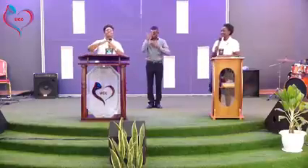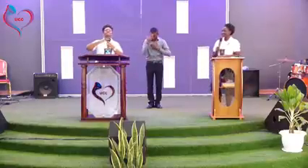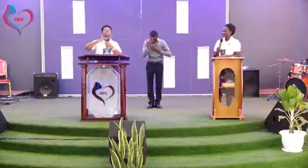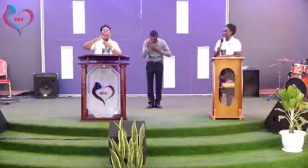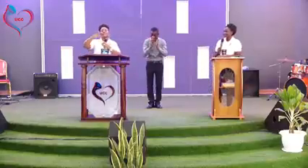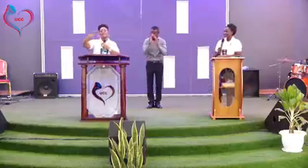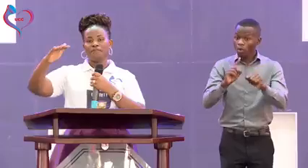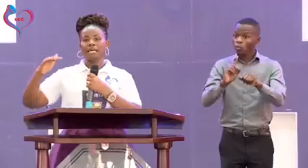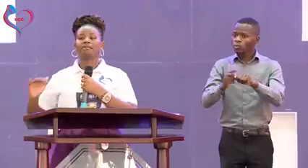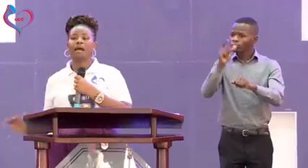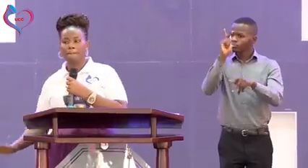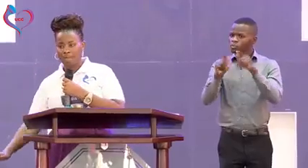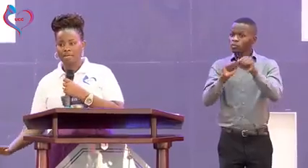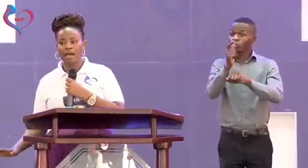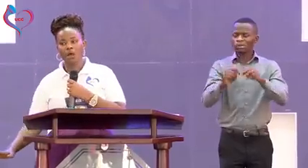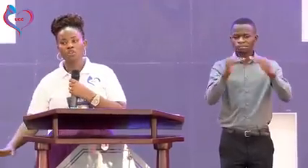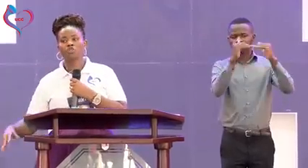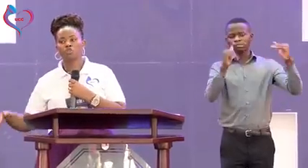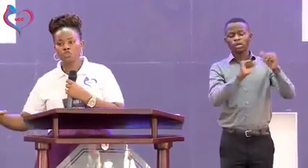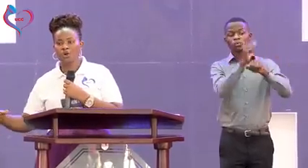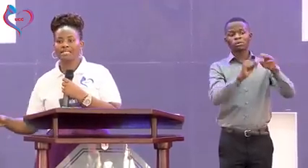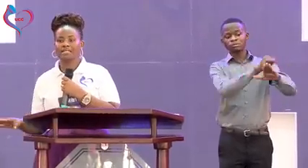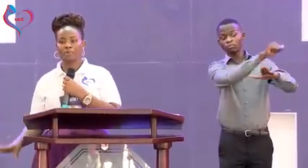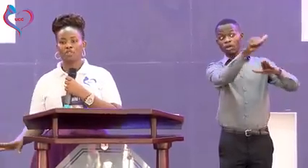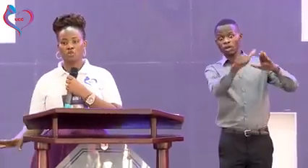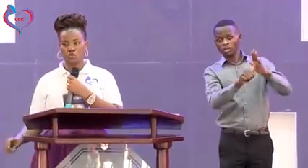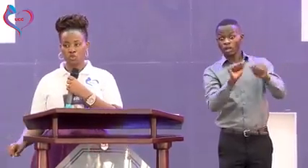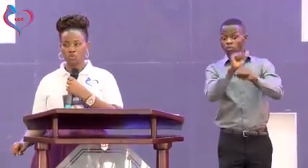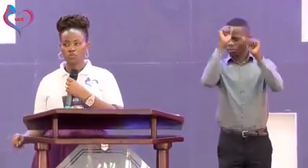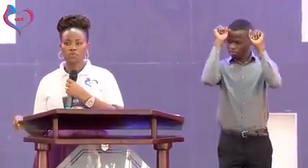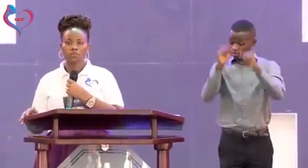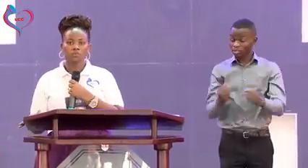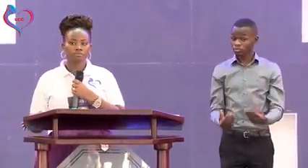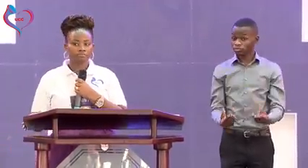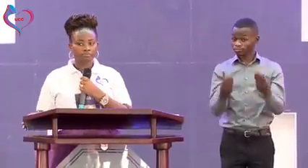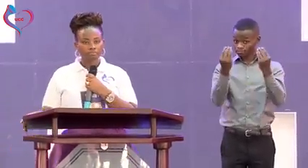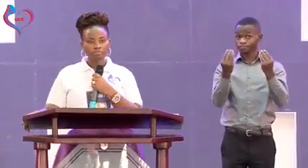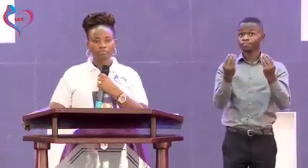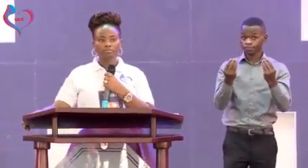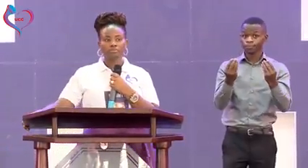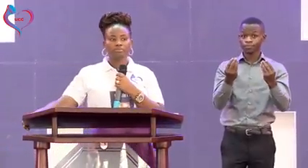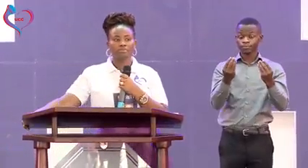someone leaves their levels and come down to do what they are supposed to do,